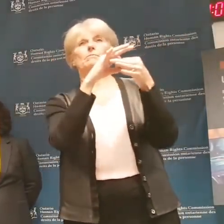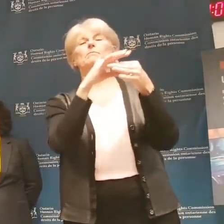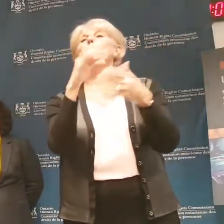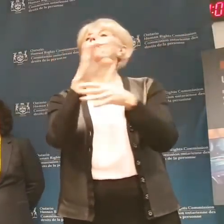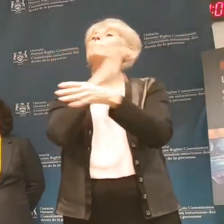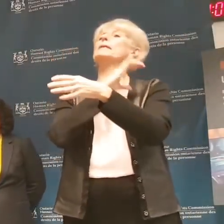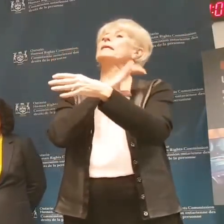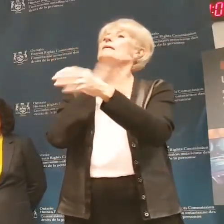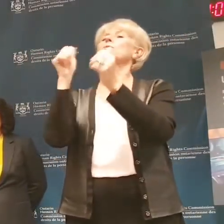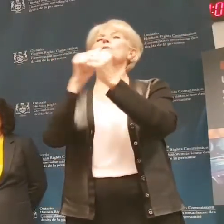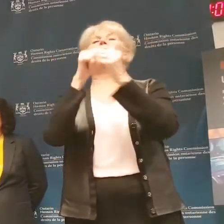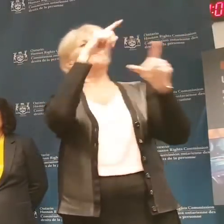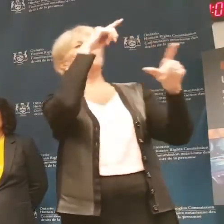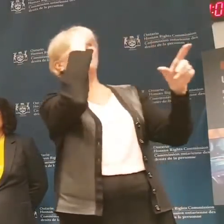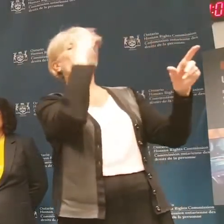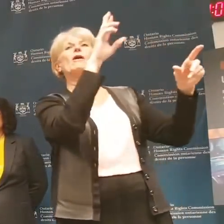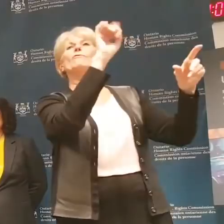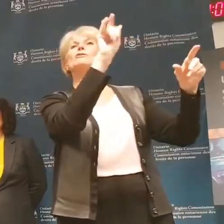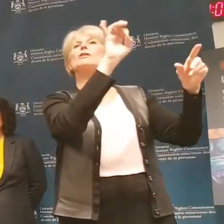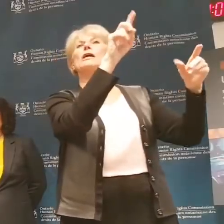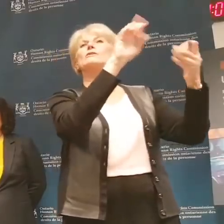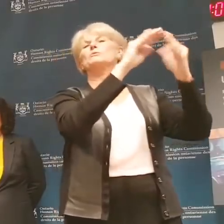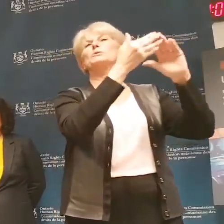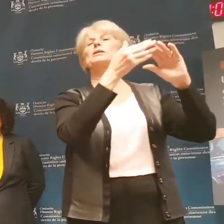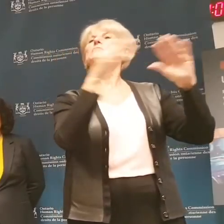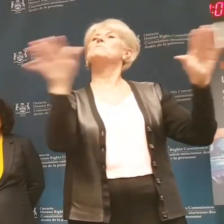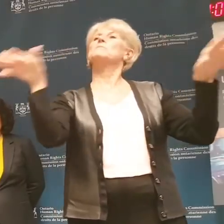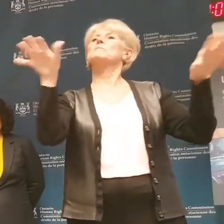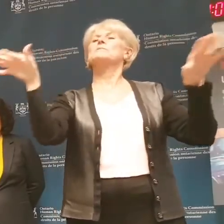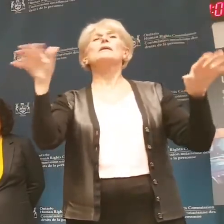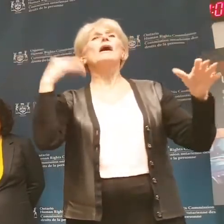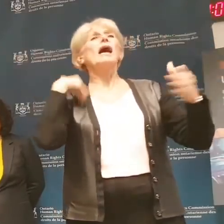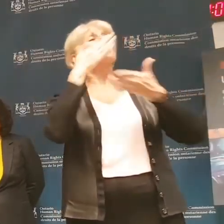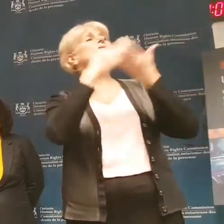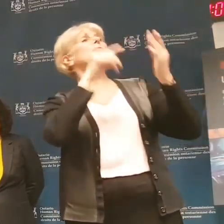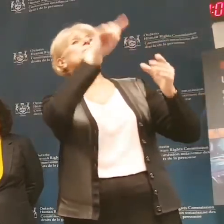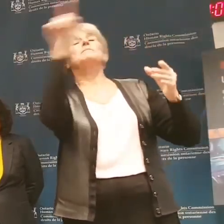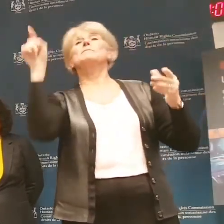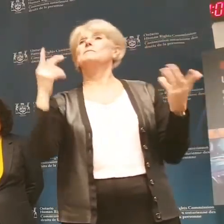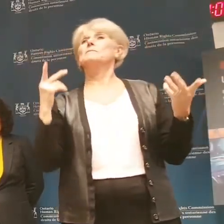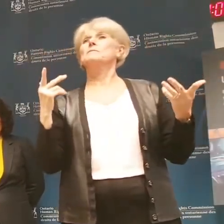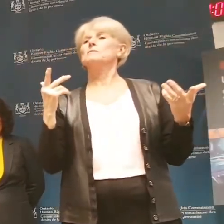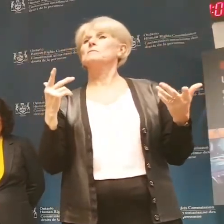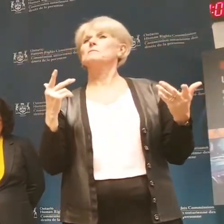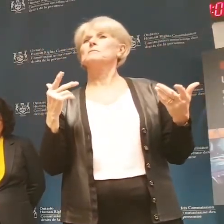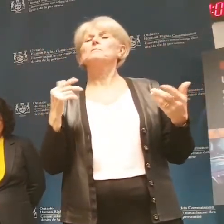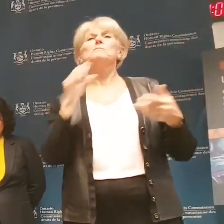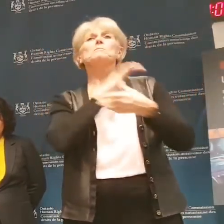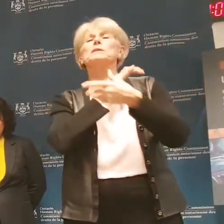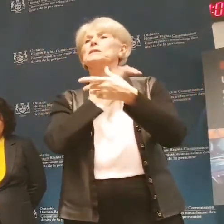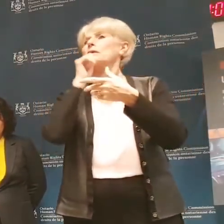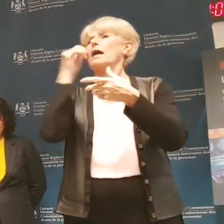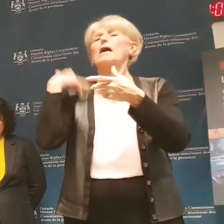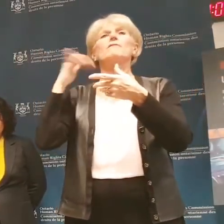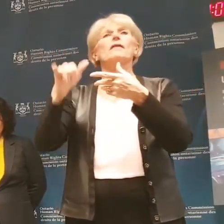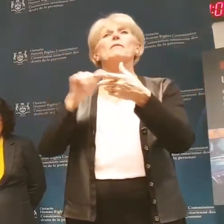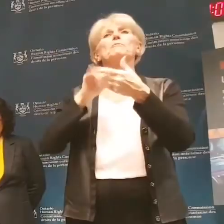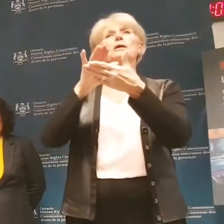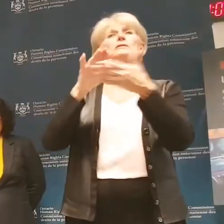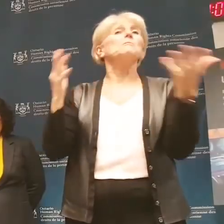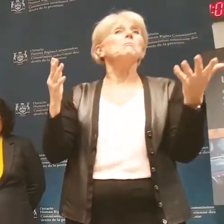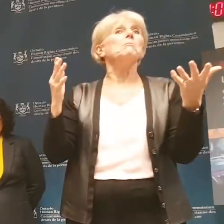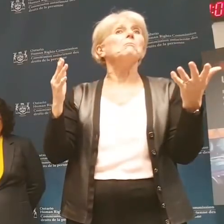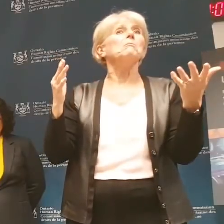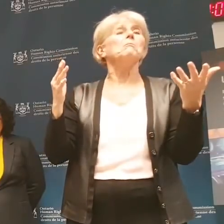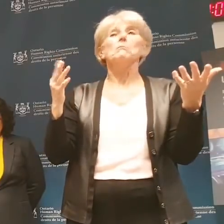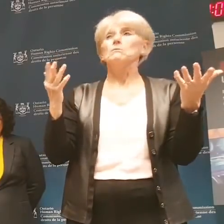have with black and racialized communities, right? And there are parts in the city where police don't have that kind of presence. So that is entirely possible, right? So